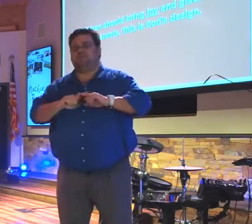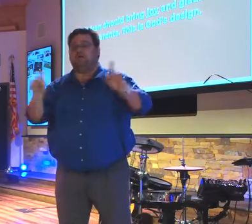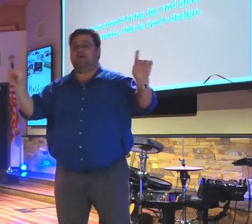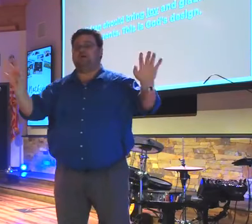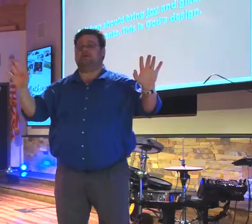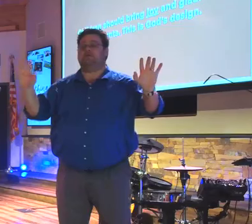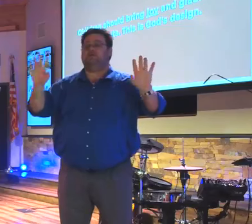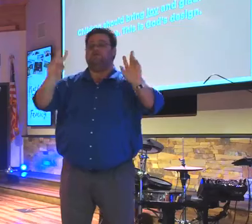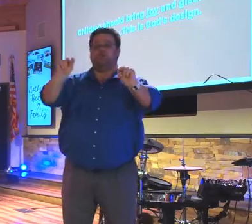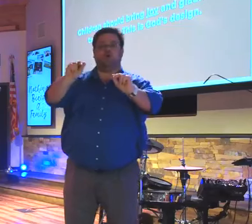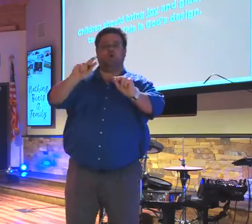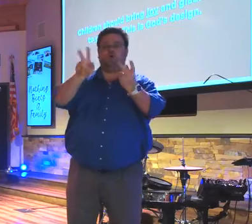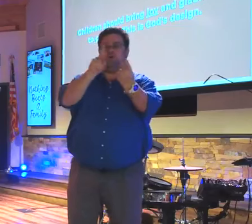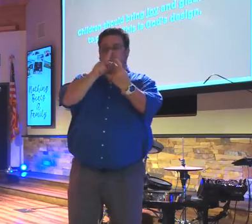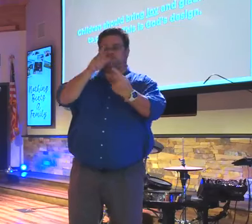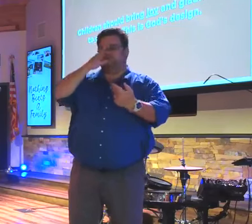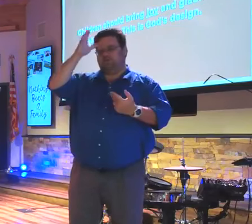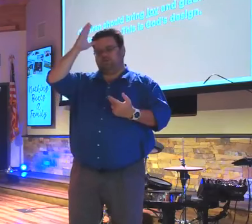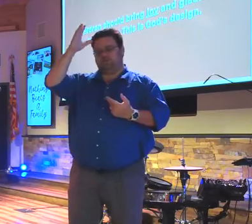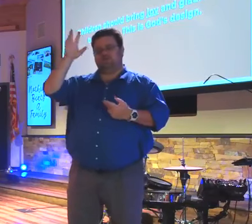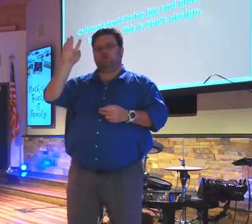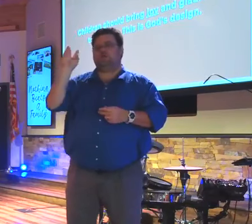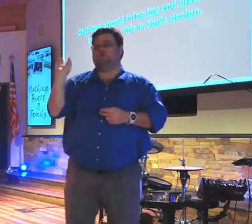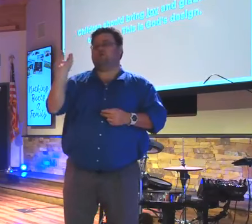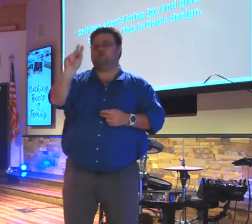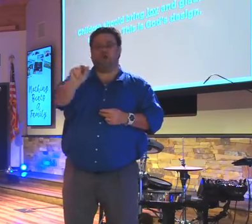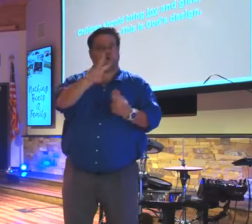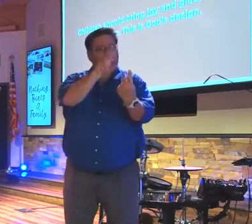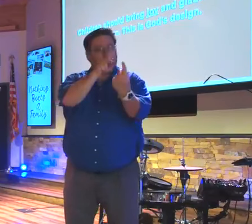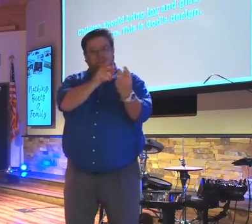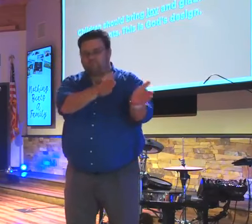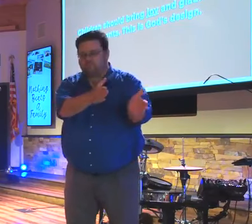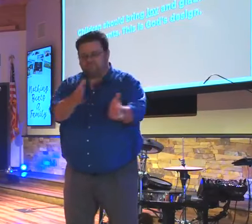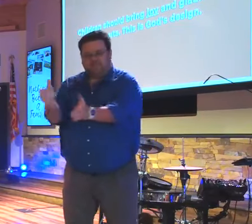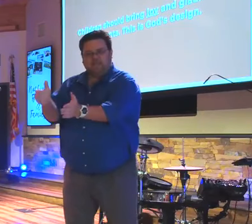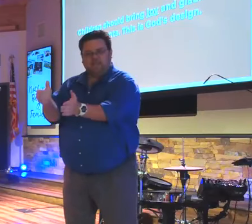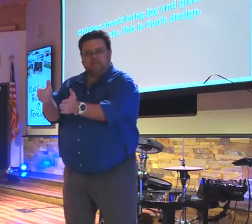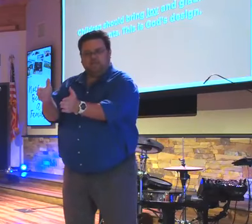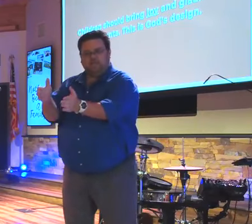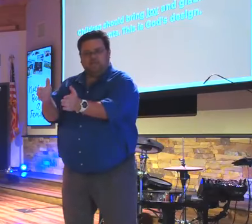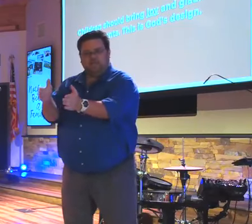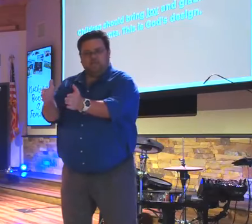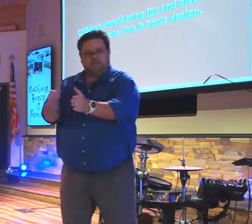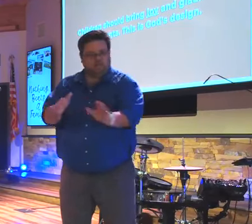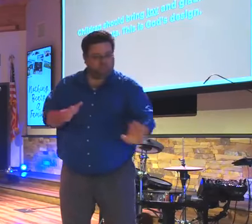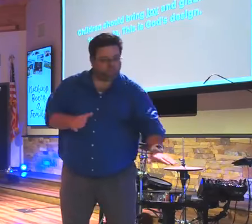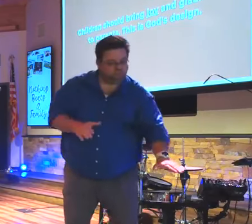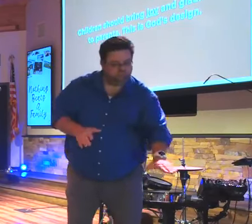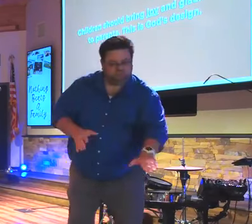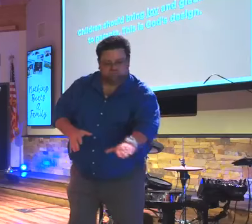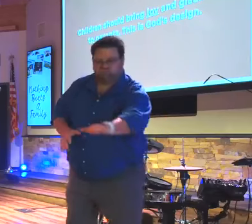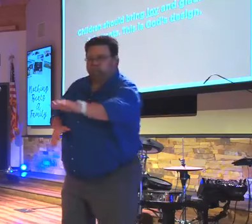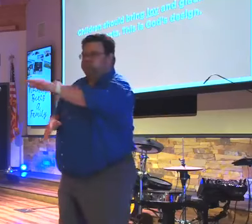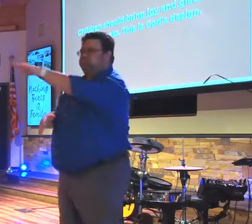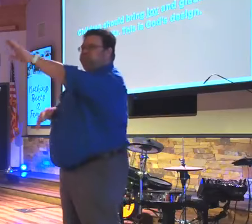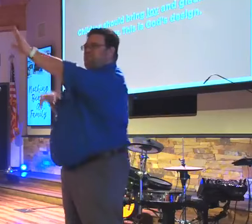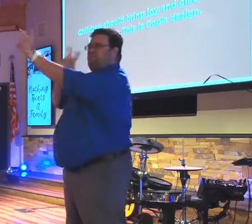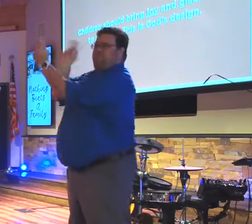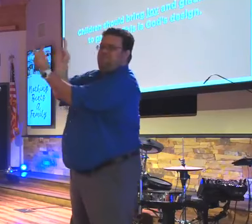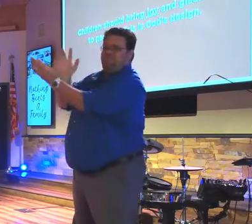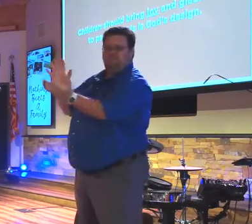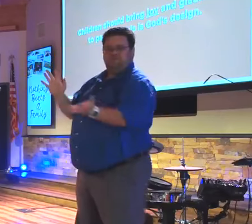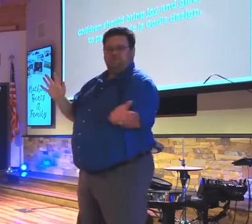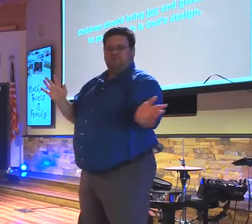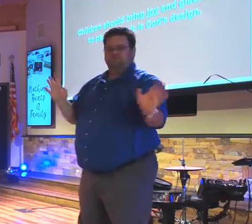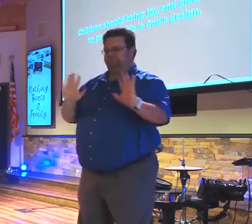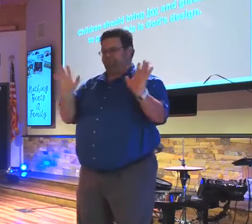no foolproof plans that are going to guarantee your kids are going to turn out the way you want them to turn out. I'm not going to